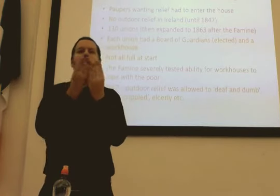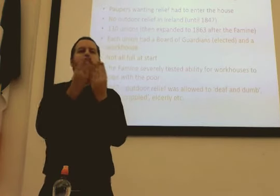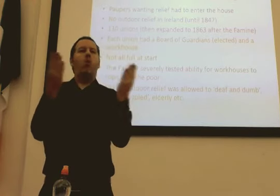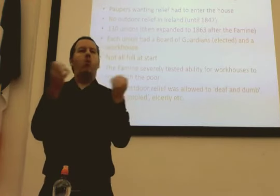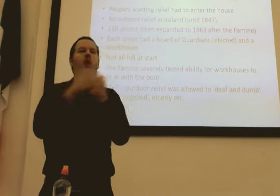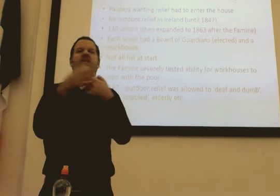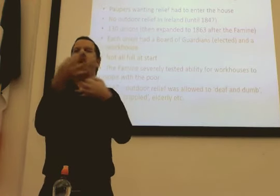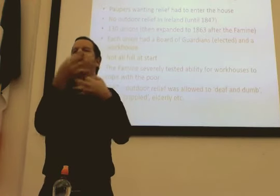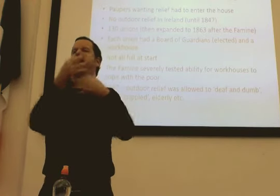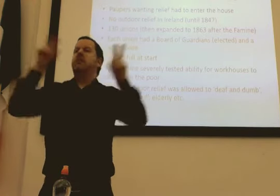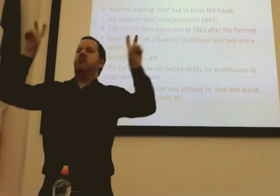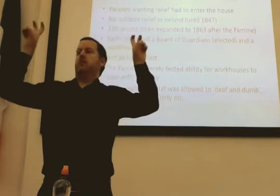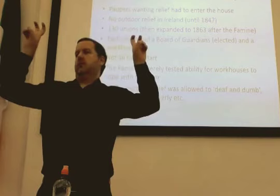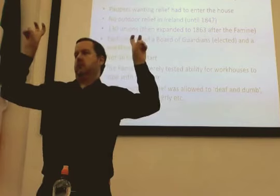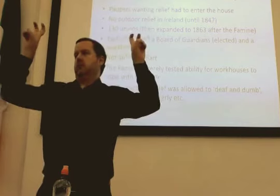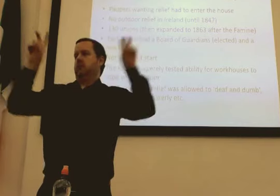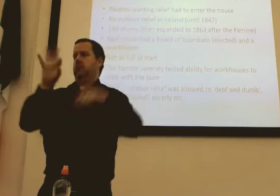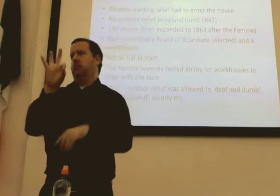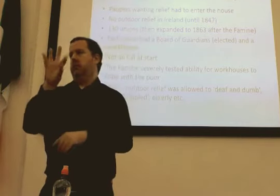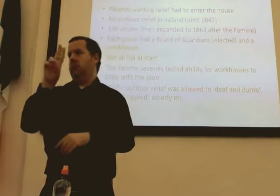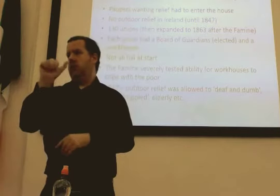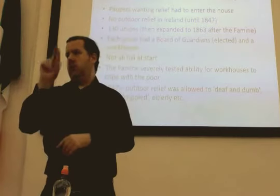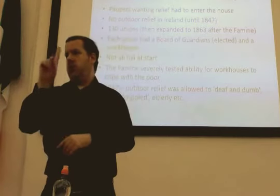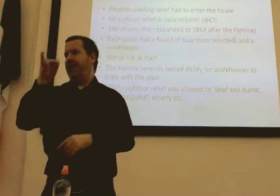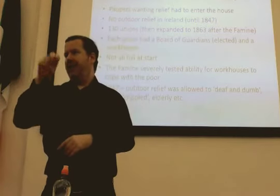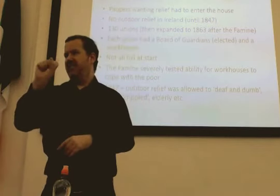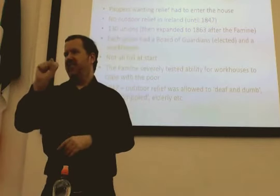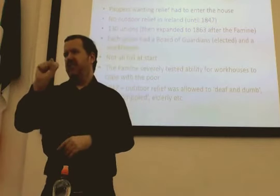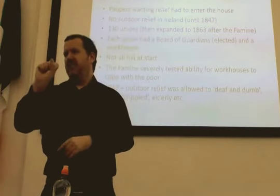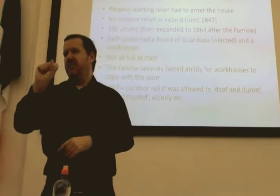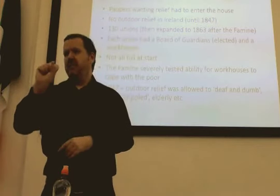by a committee called the Board of Guardians.